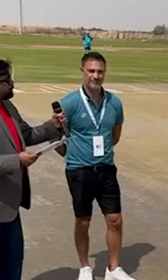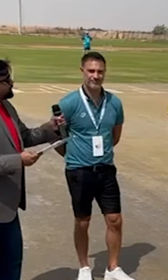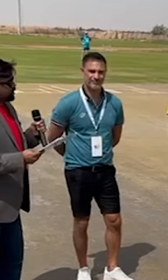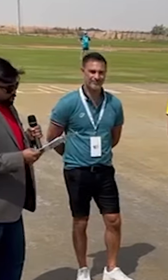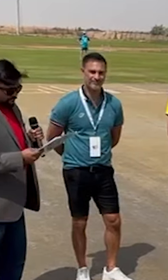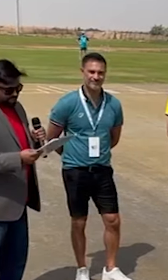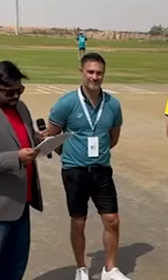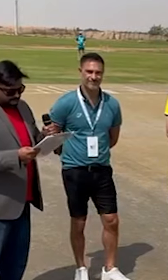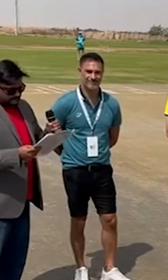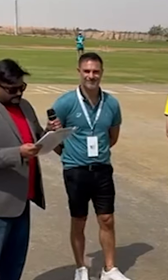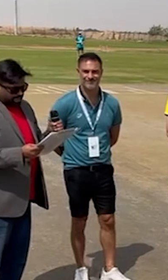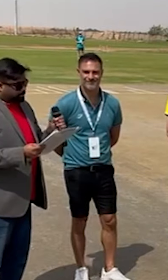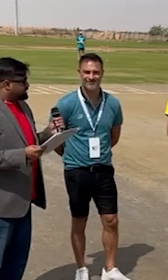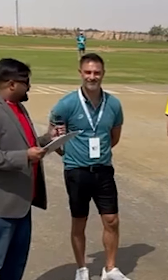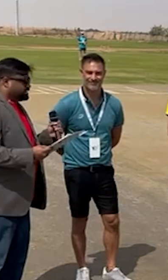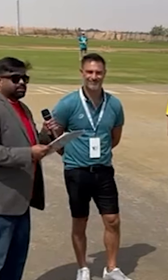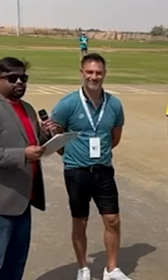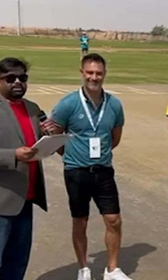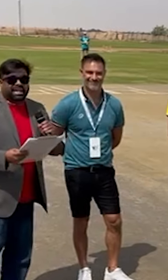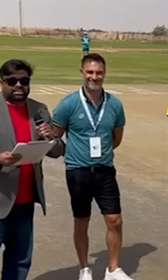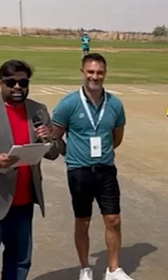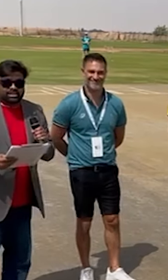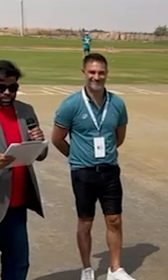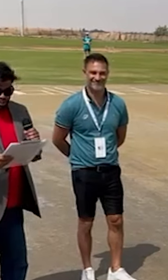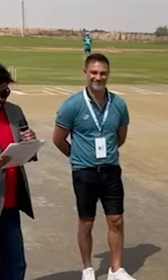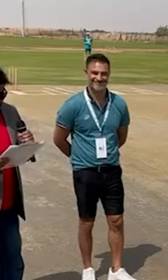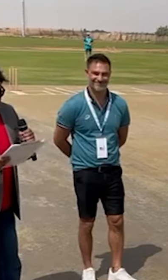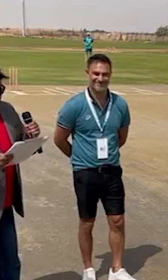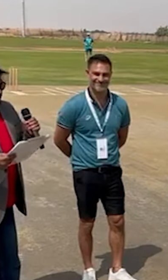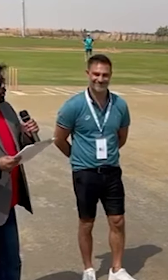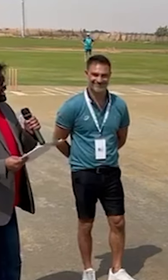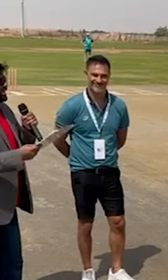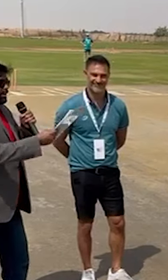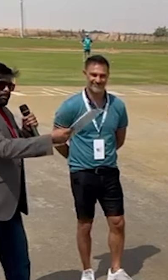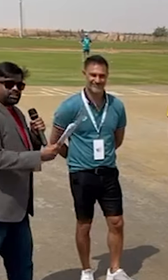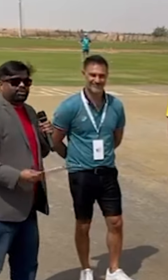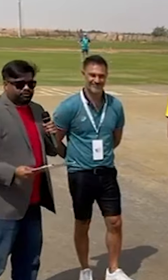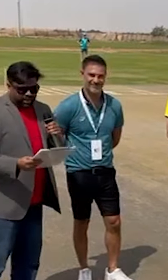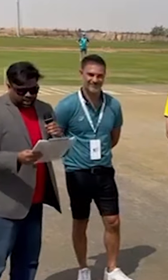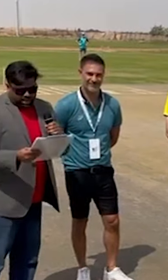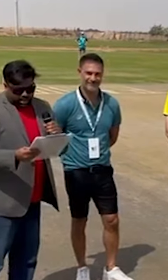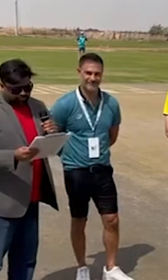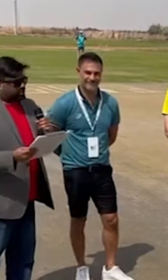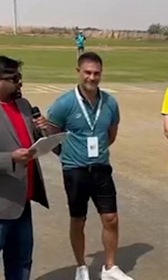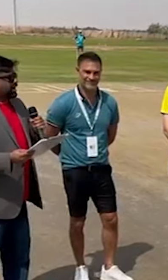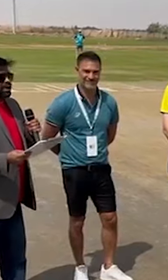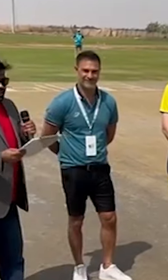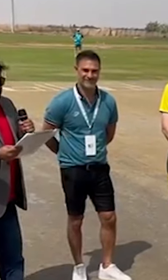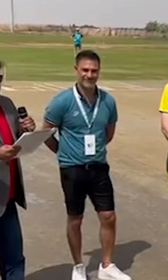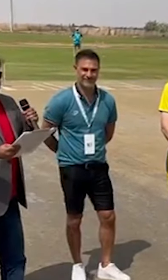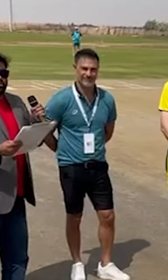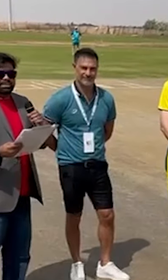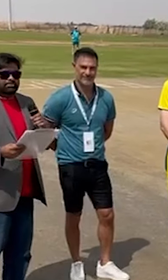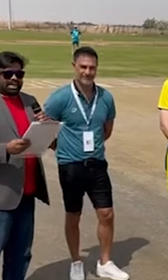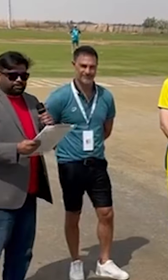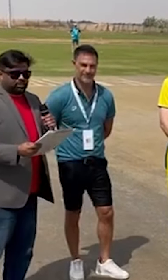Bangladeshi captain Shahriar, and the presenter from DICC, Mr. Umesh, alongside match referee Iftikhar Ali.